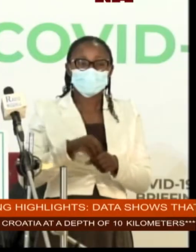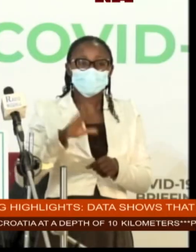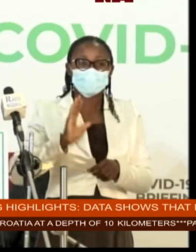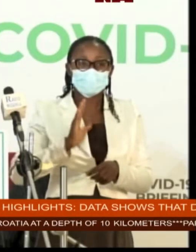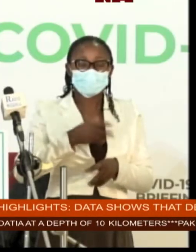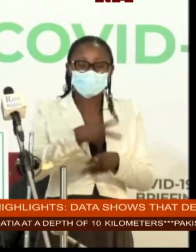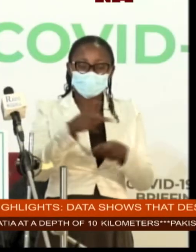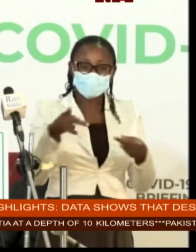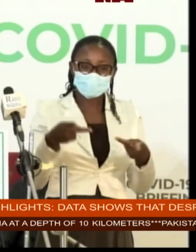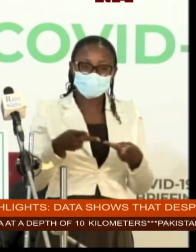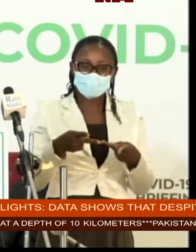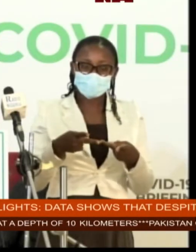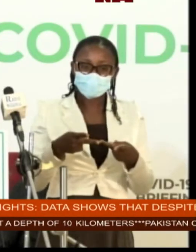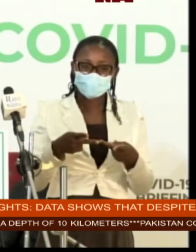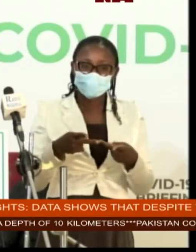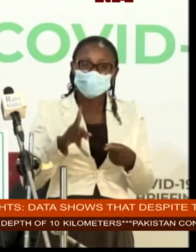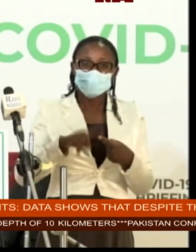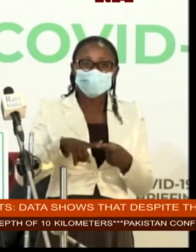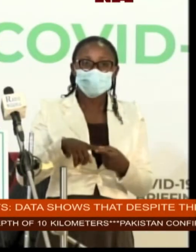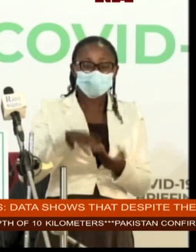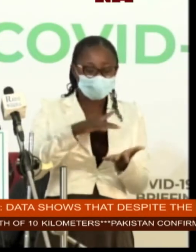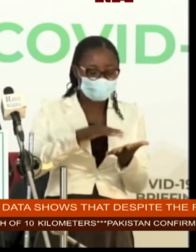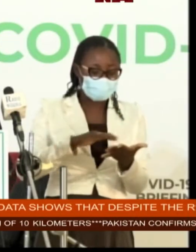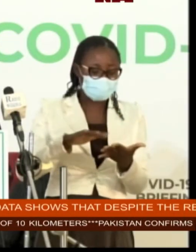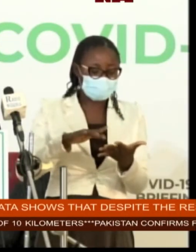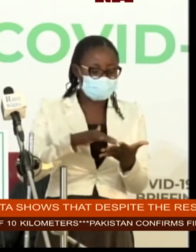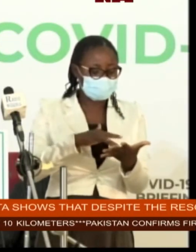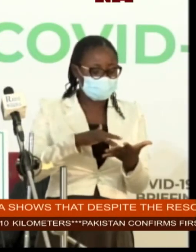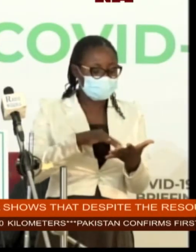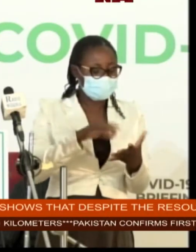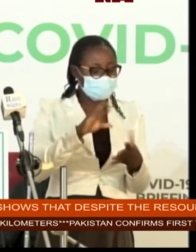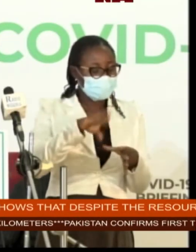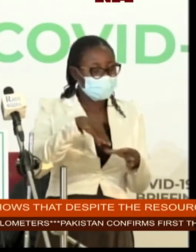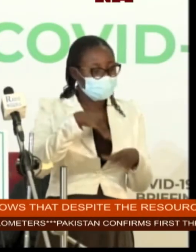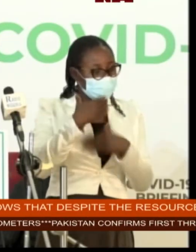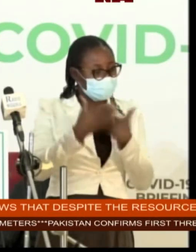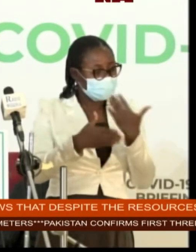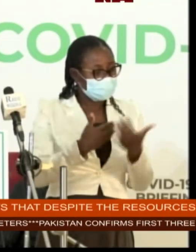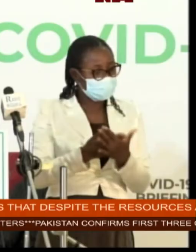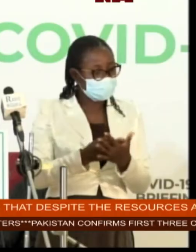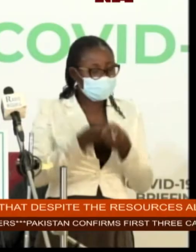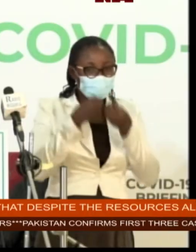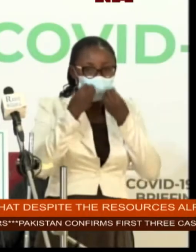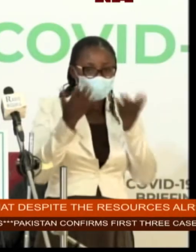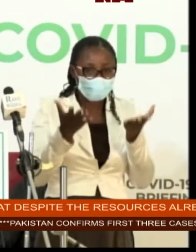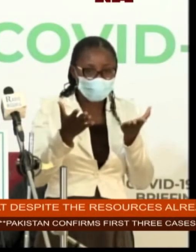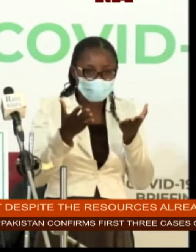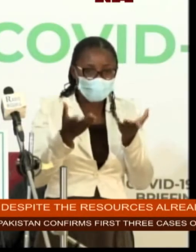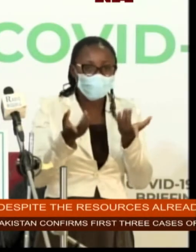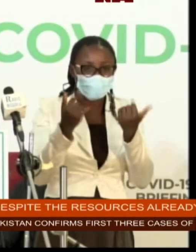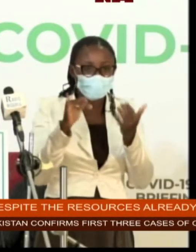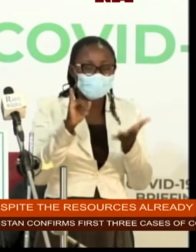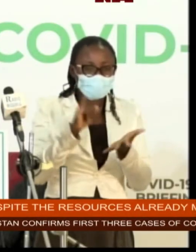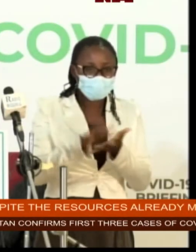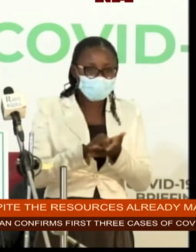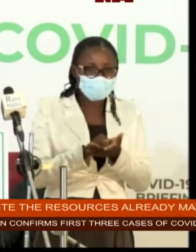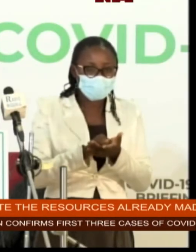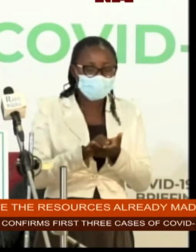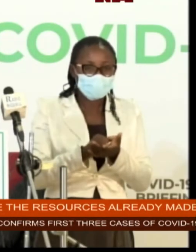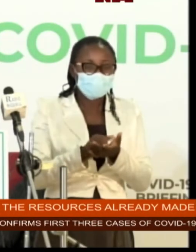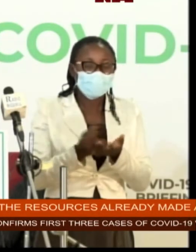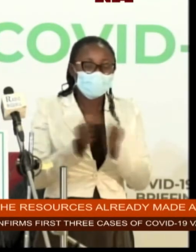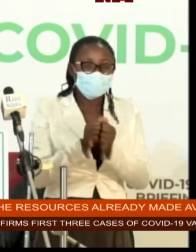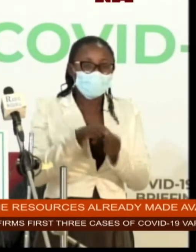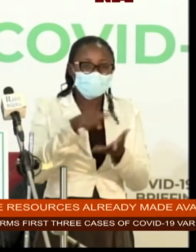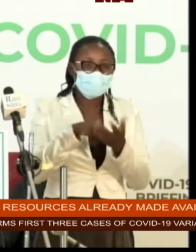at country level, to study all sorts of information coming in regarding this pandemic. There is